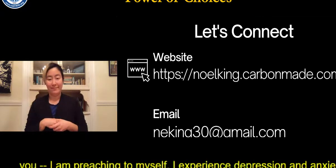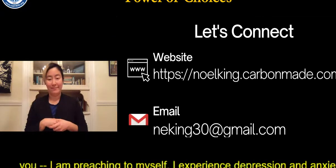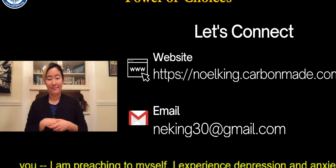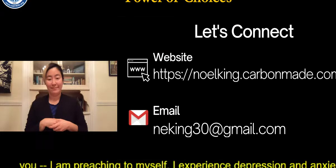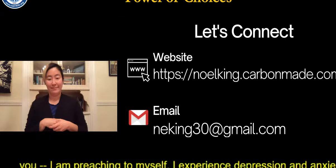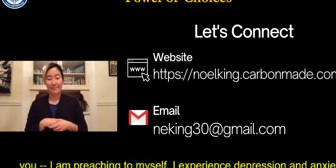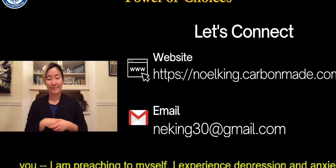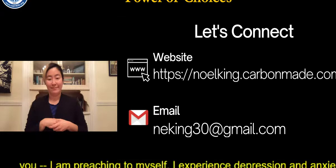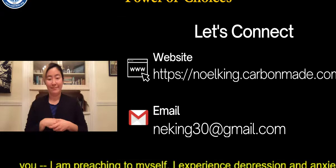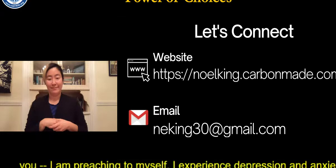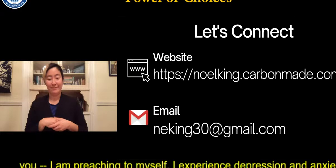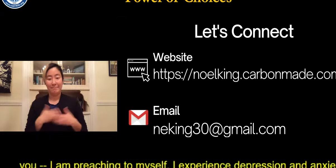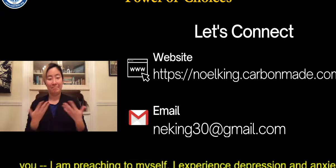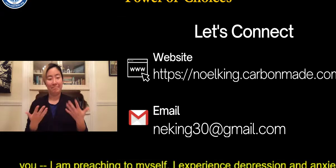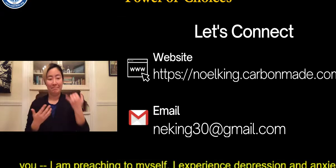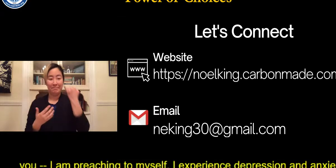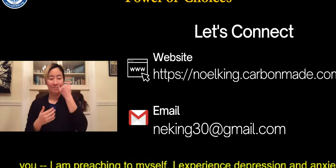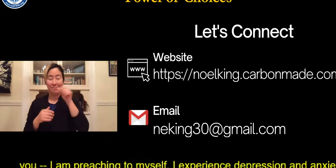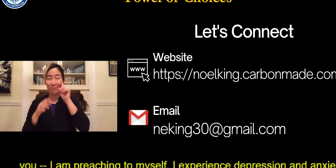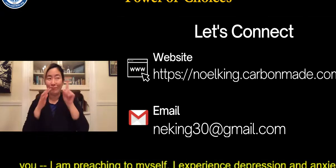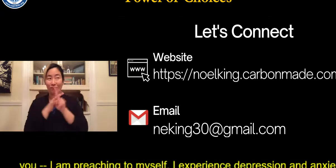fully. Next slide.